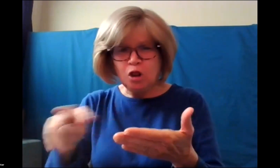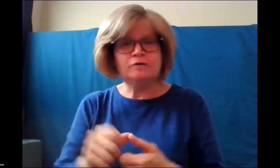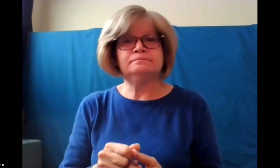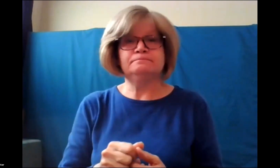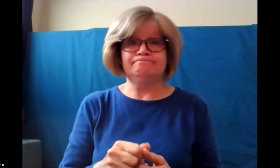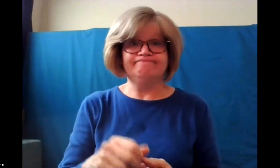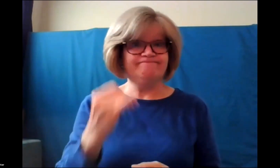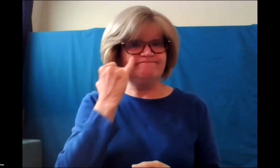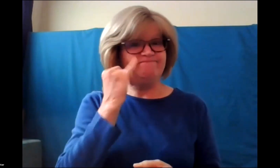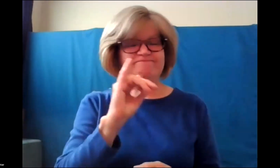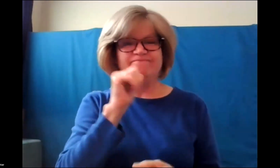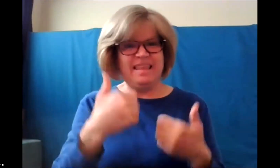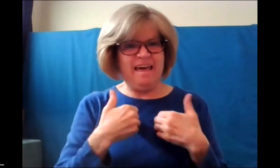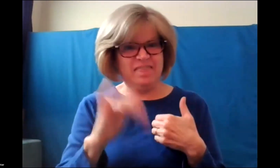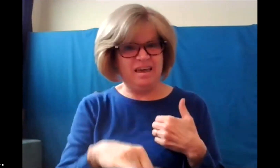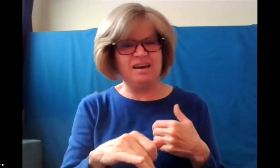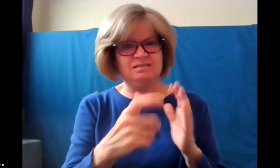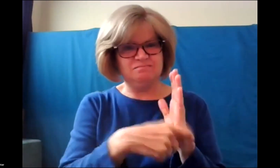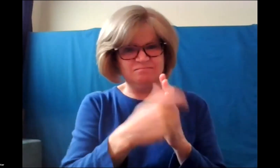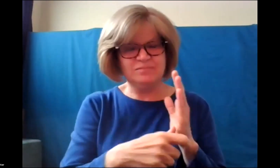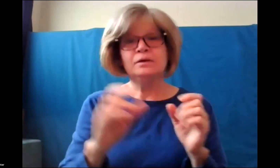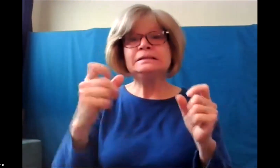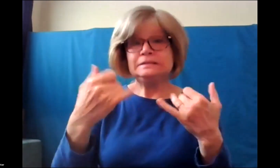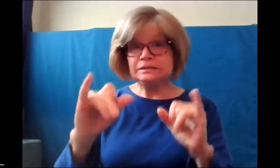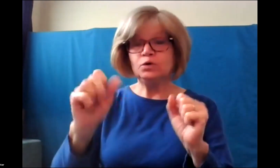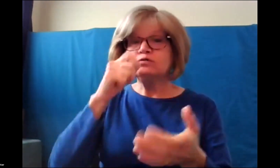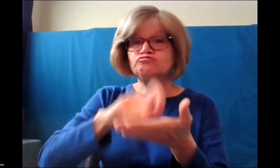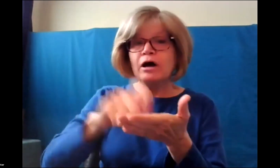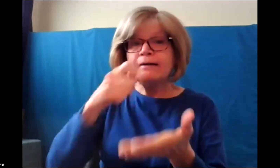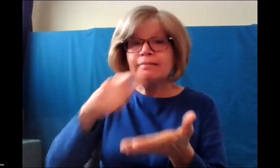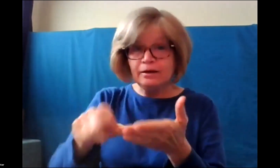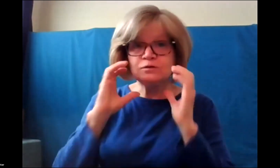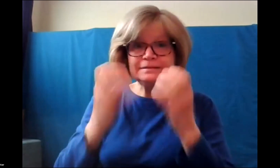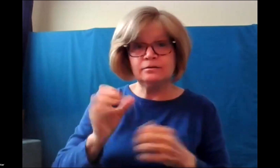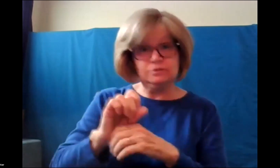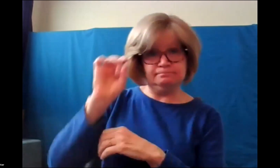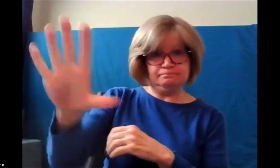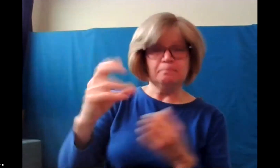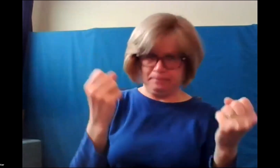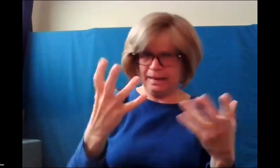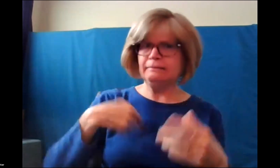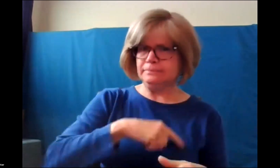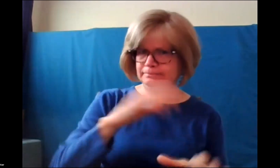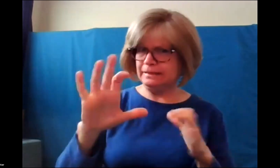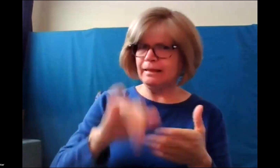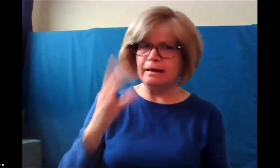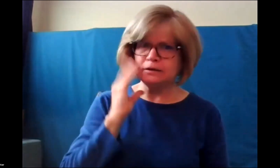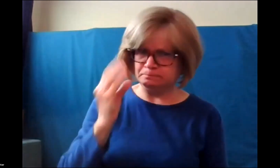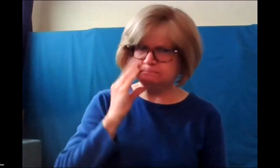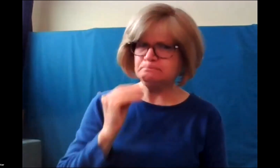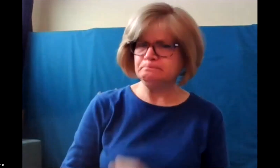Now, if you didn't have that dream catalog, you could still convey your wishes in a letter to Santa Claus. Many of us did that too.